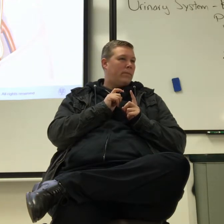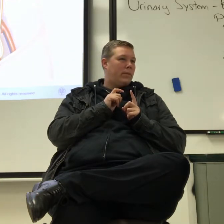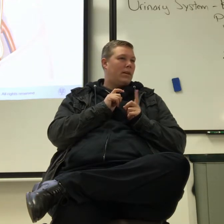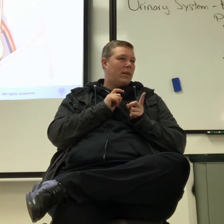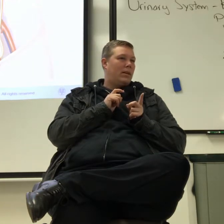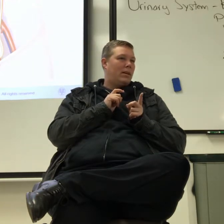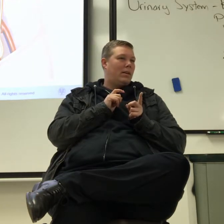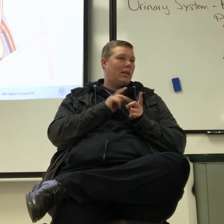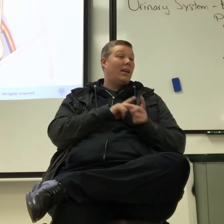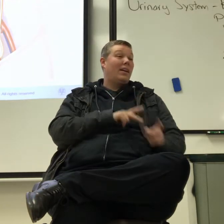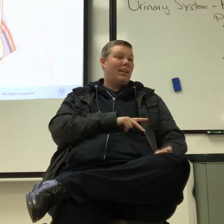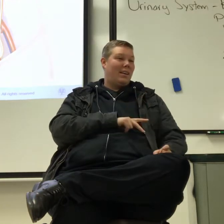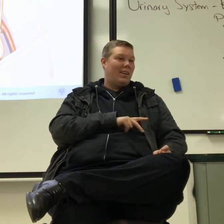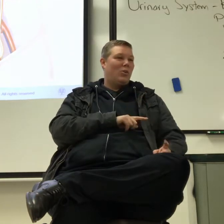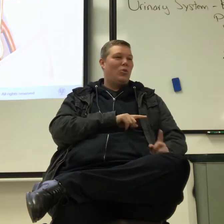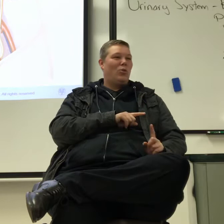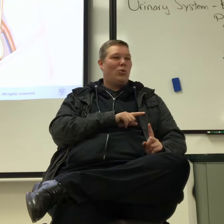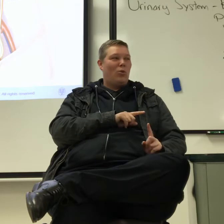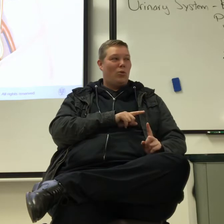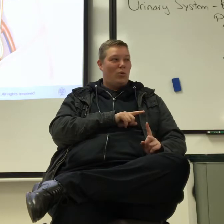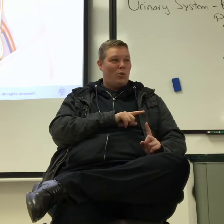from kidney